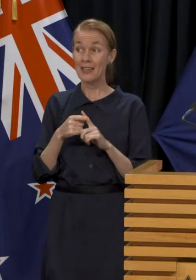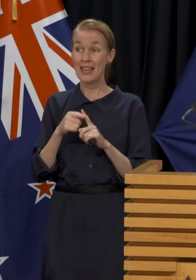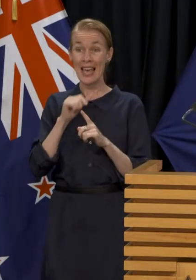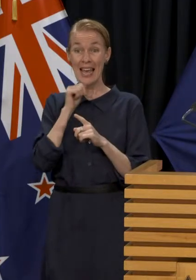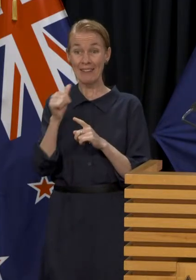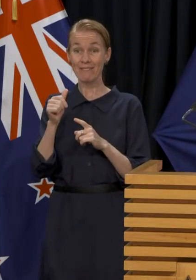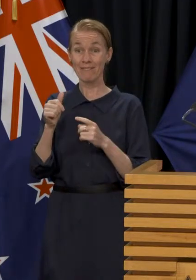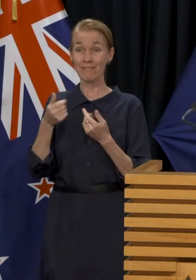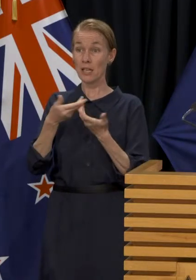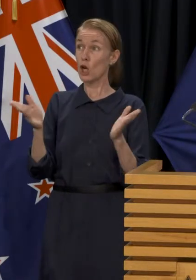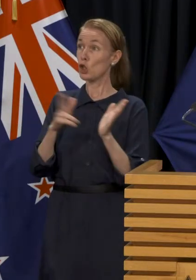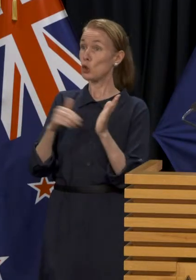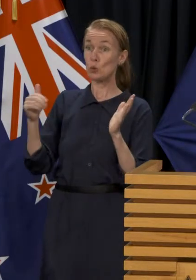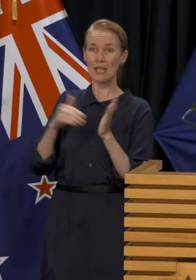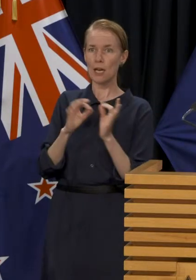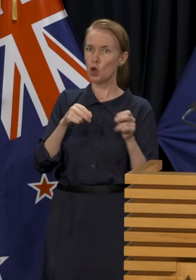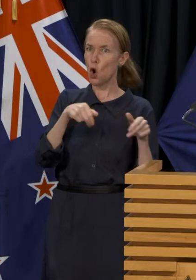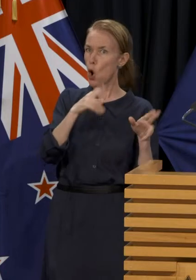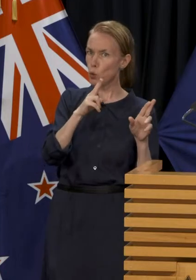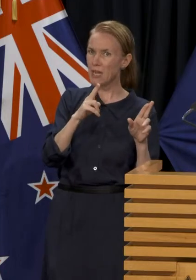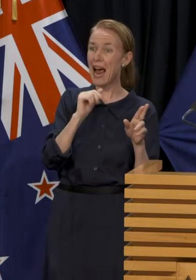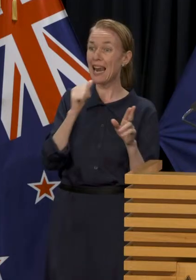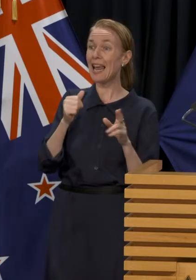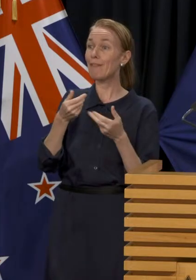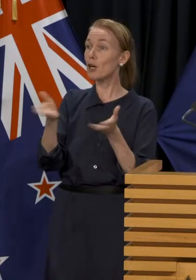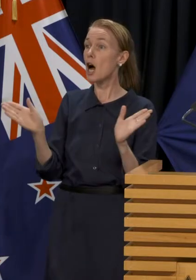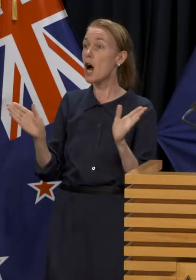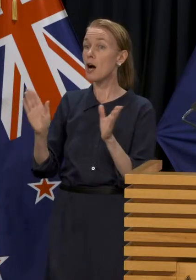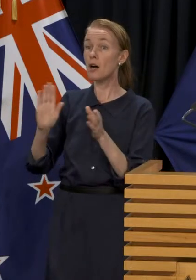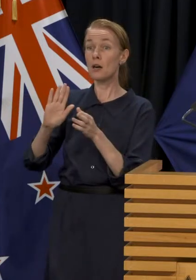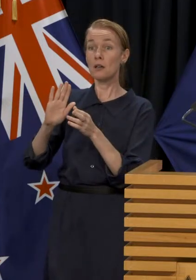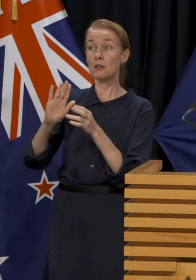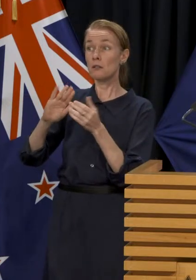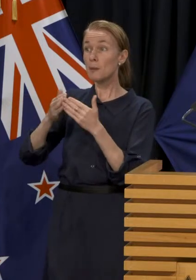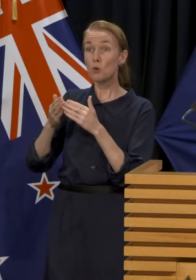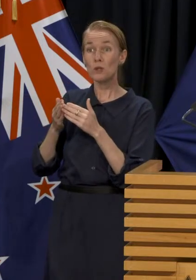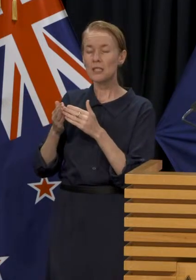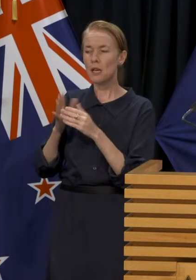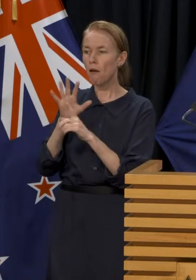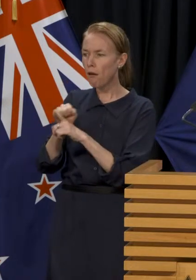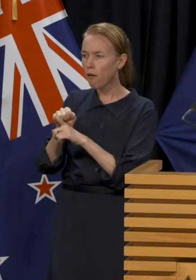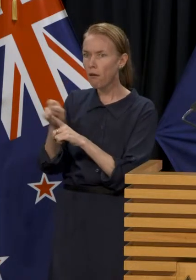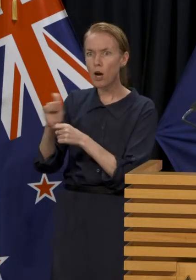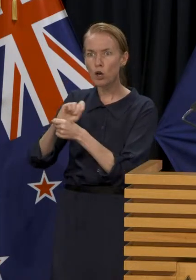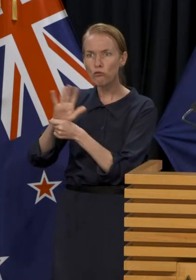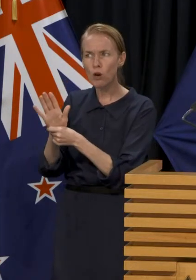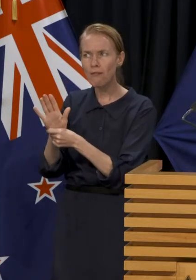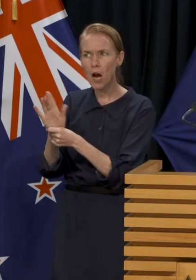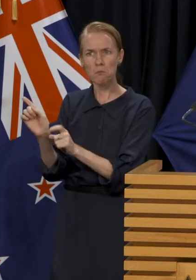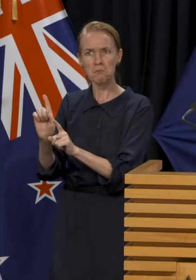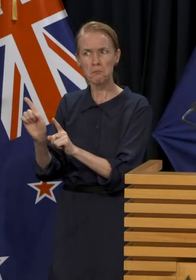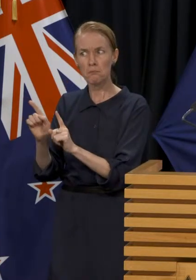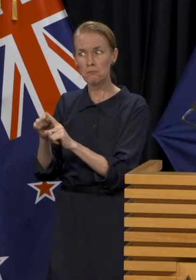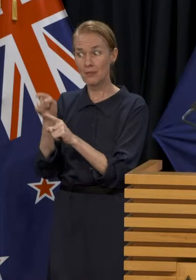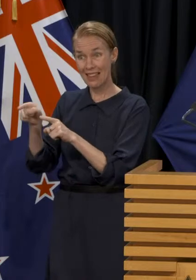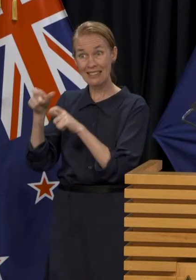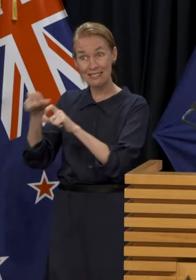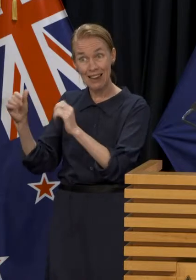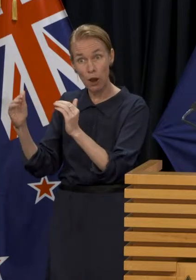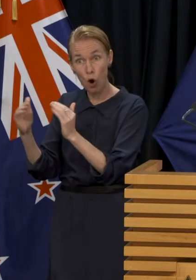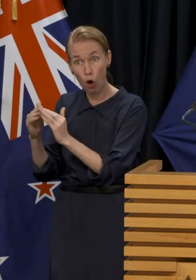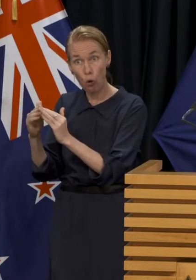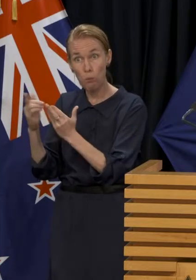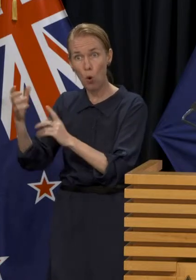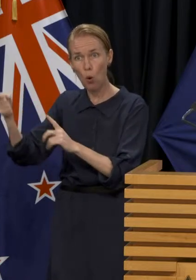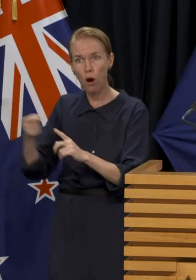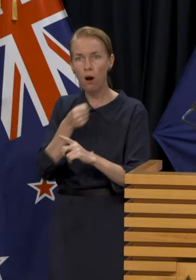in the community, what would happen to that person? Would they have to isolate in their home, or would they be moved to one of these isolation or quarantine